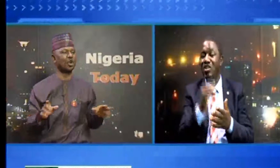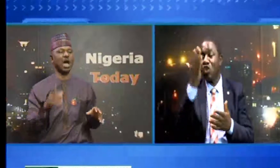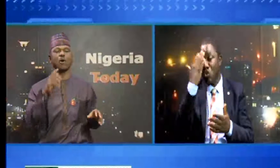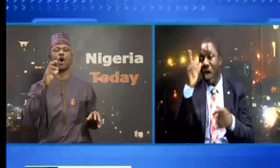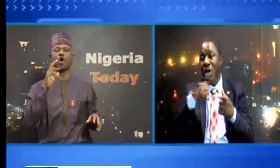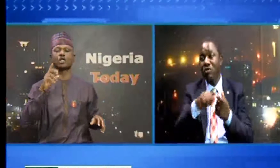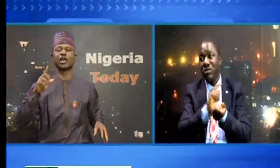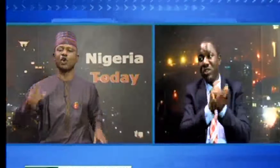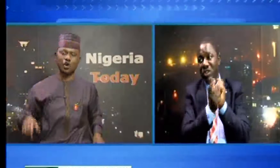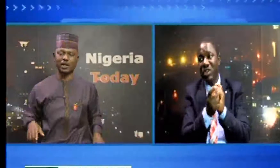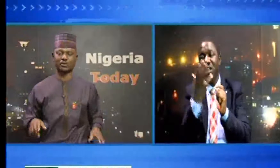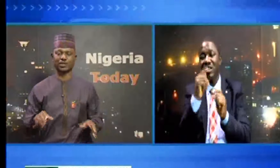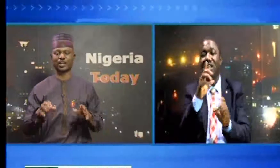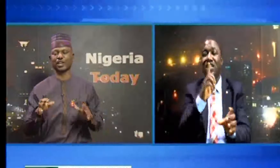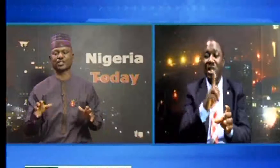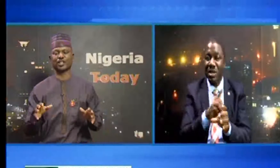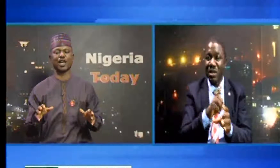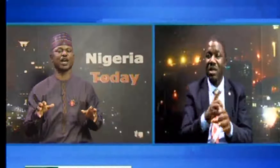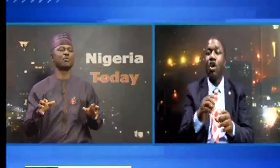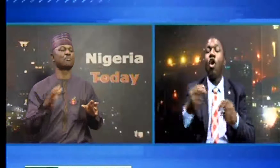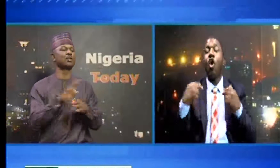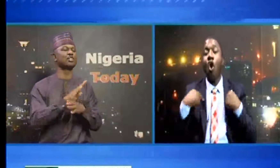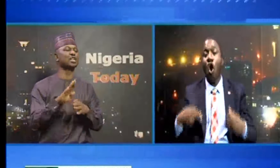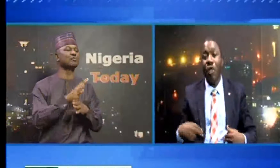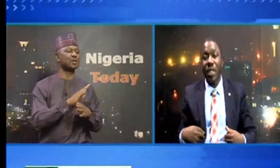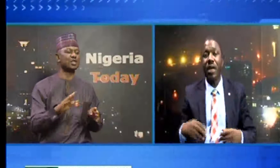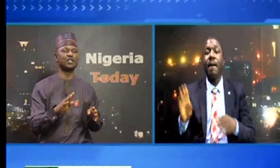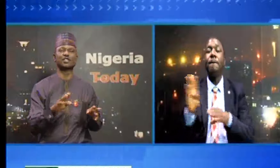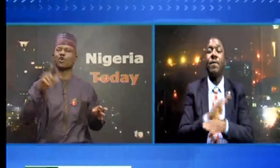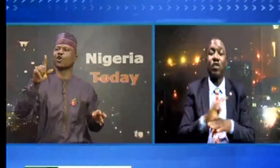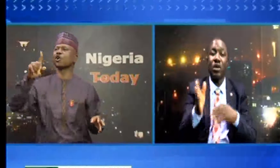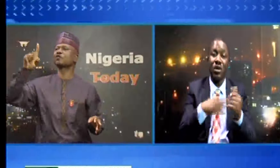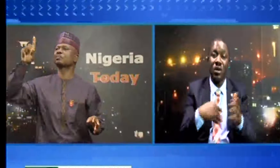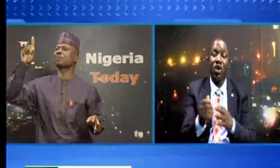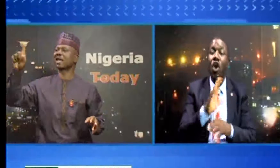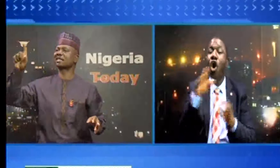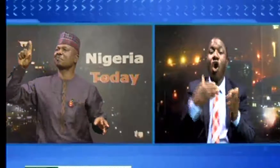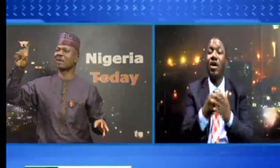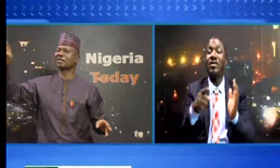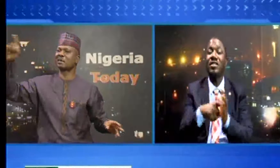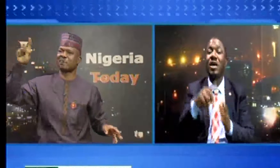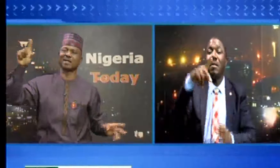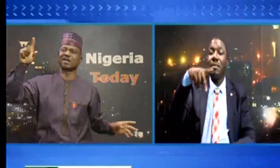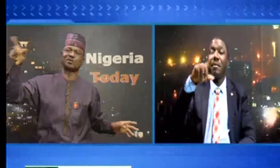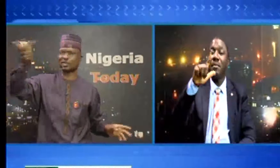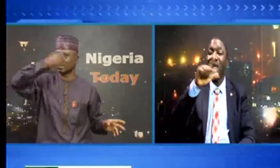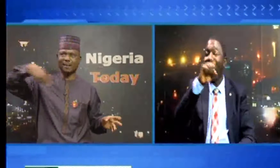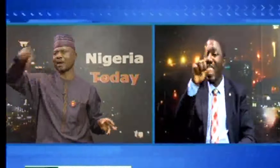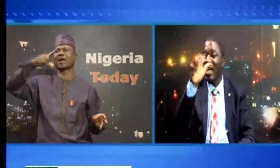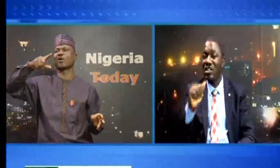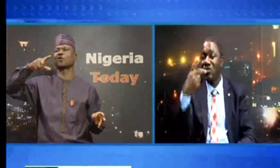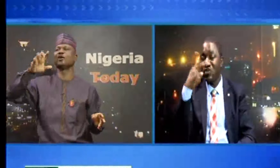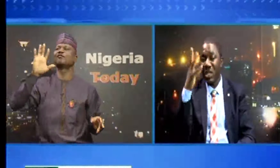accessible. Our hotel owners today in Nigeria, business buildings, all of these plaza, you see